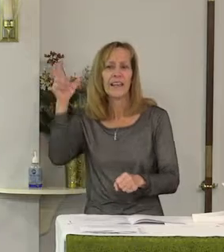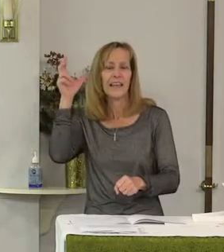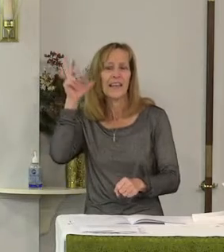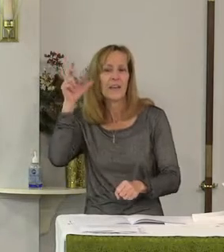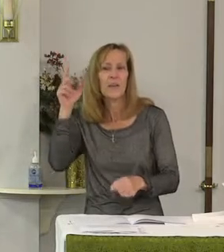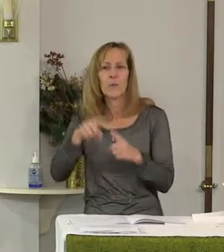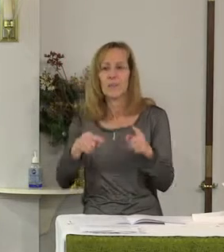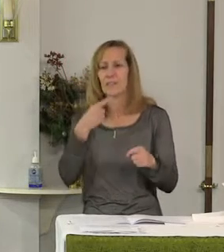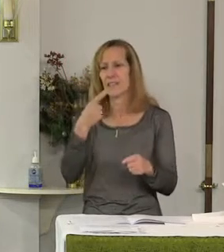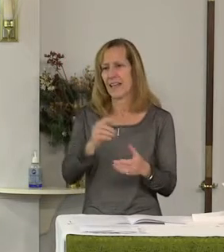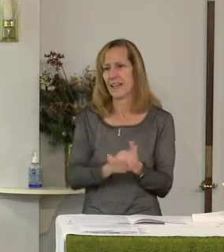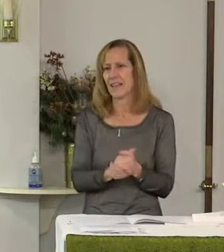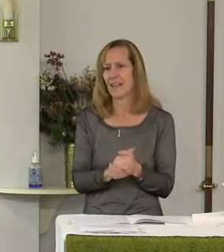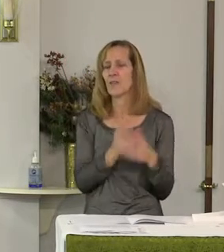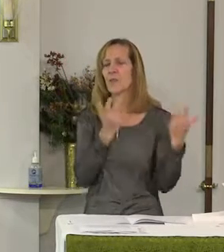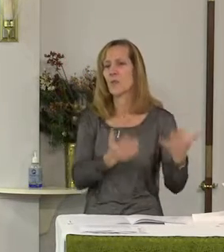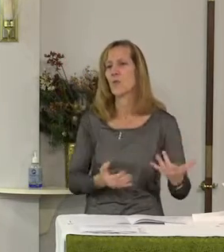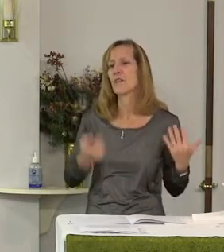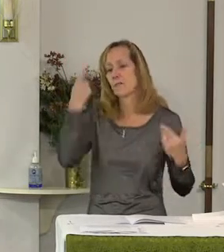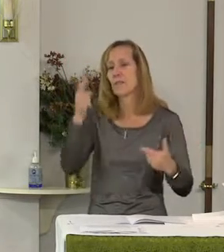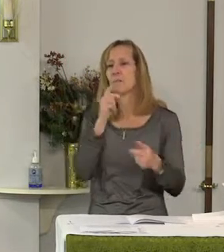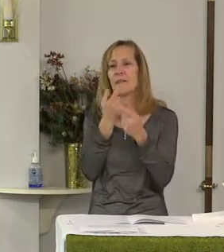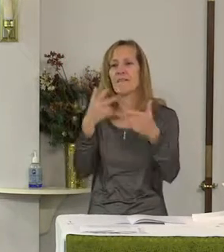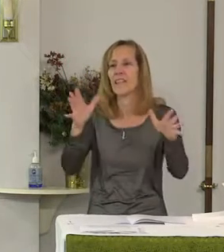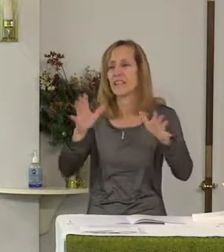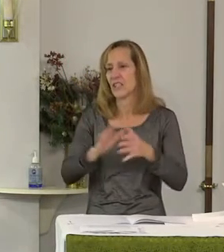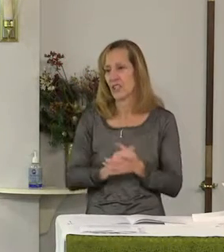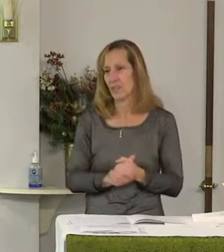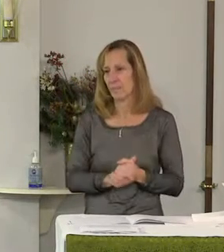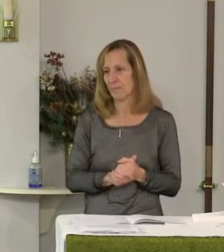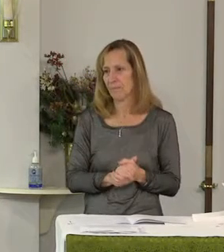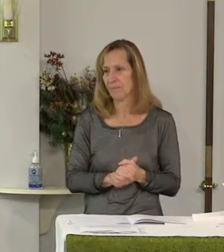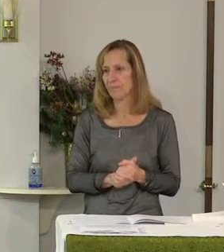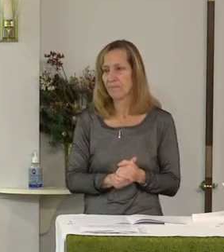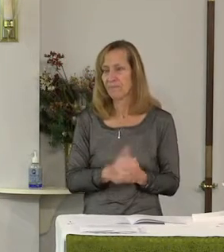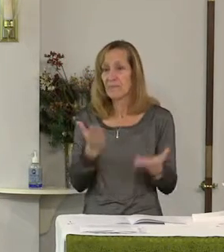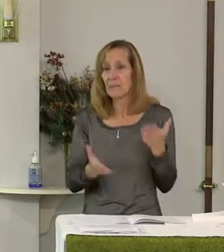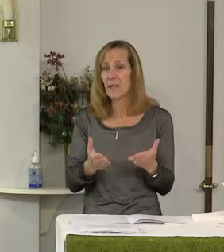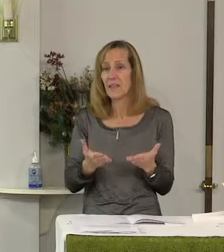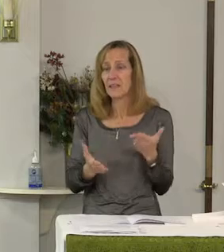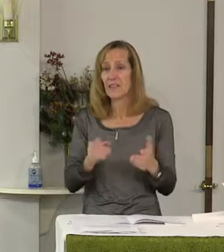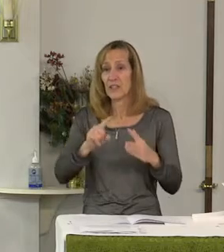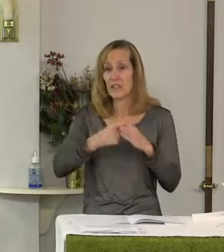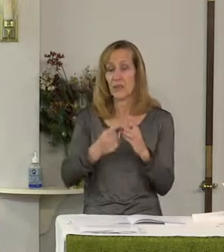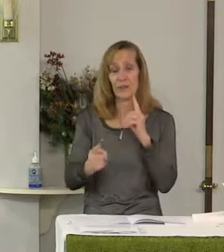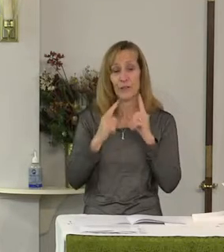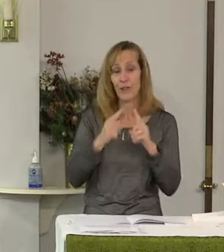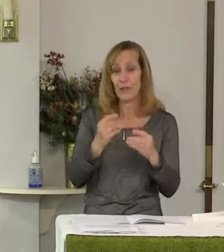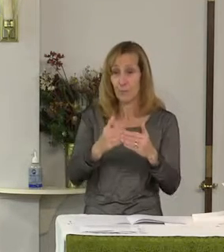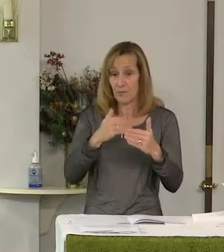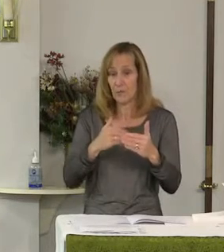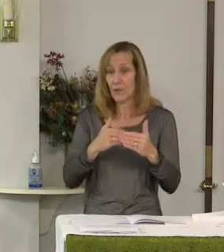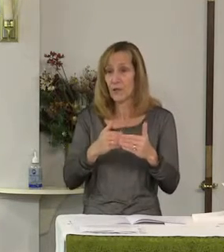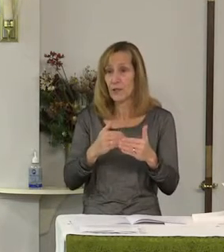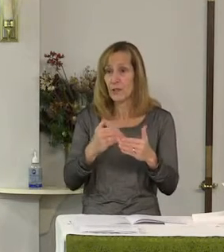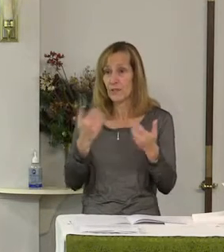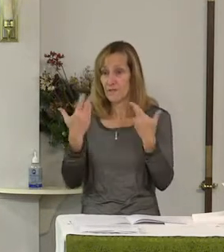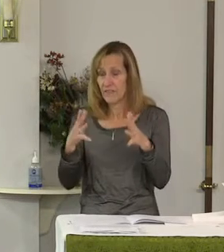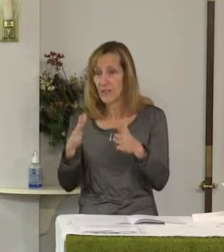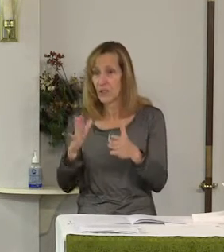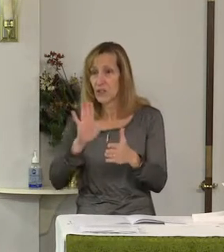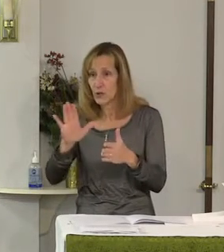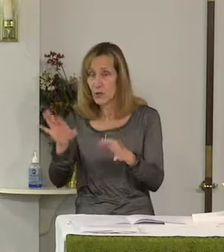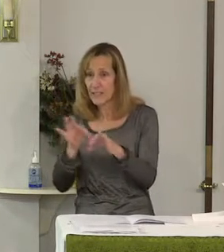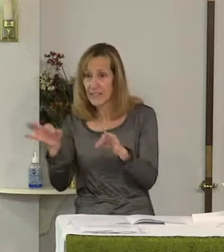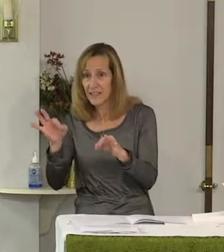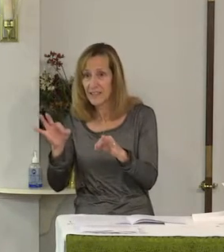to say. They're just waiting for you to be done. They may even just start talking before you have completed your